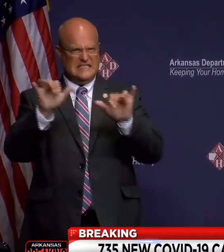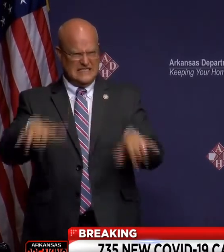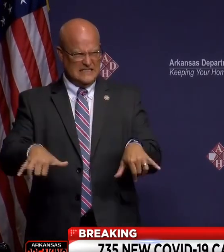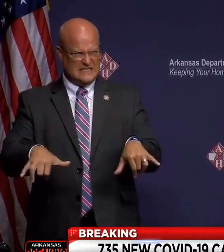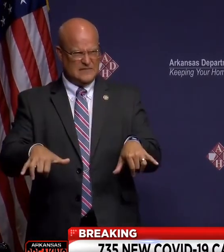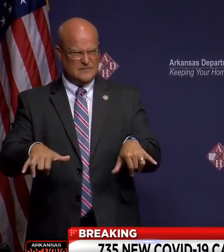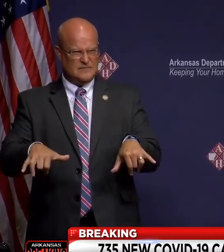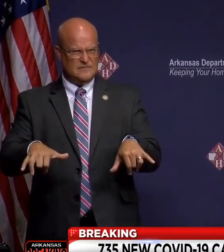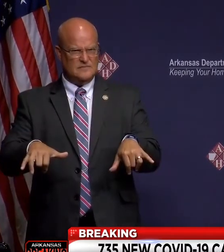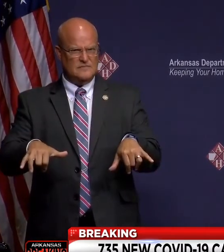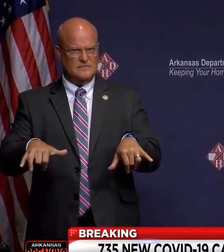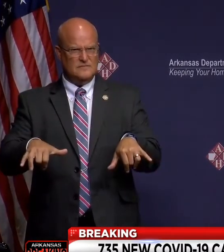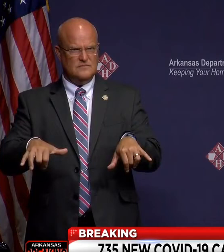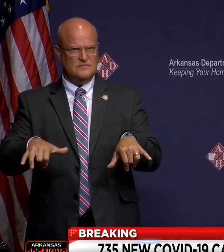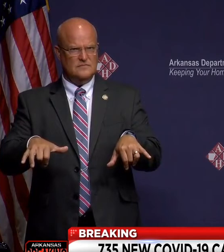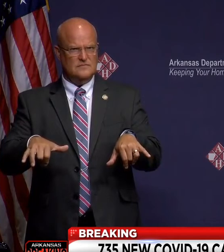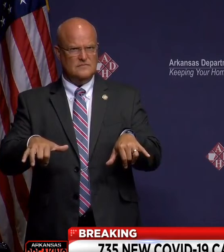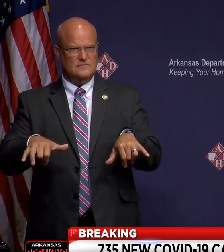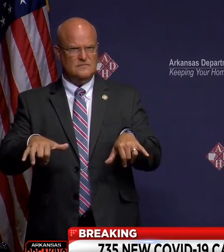have,